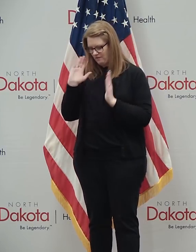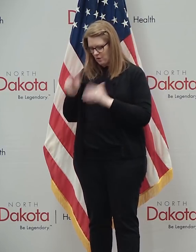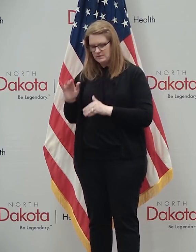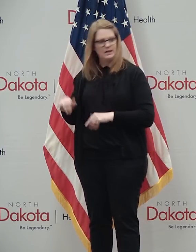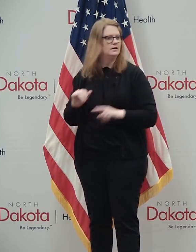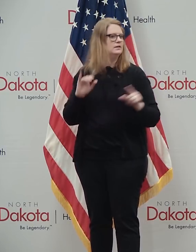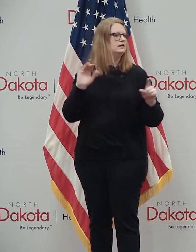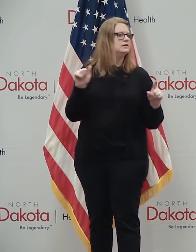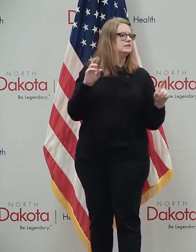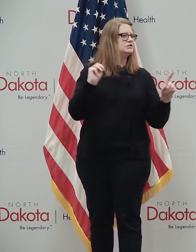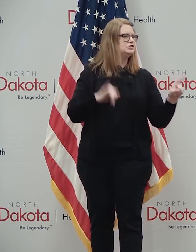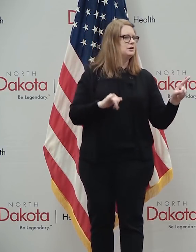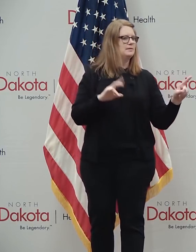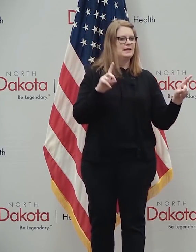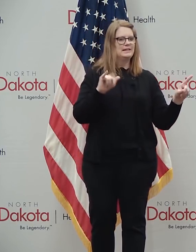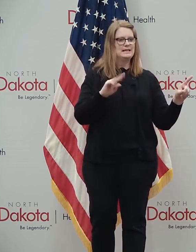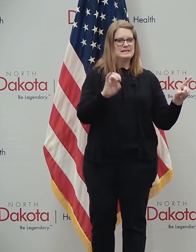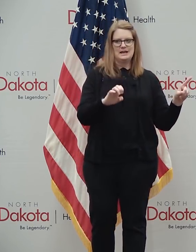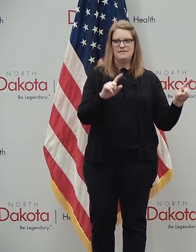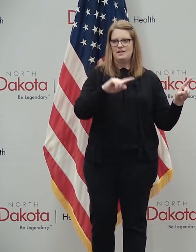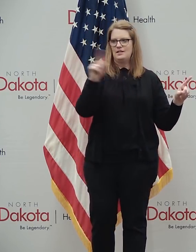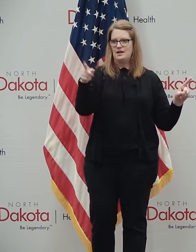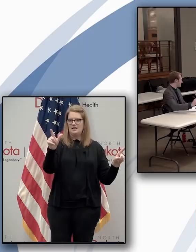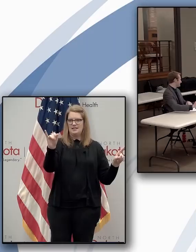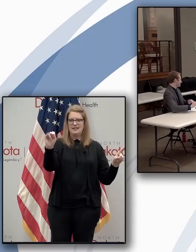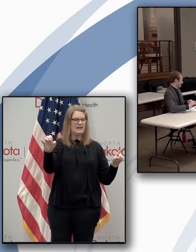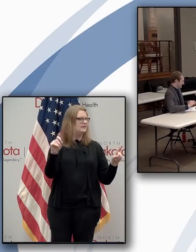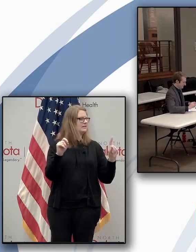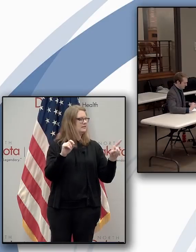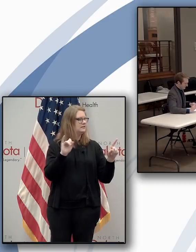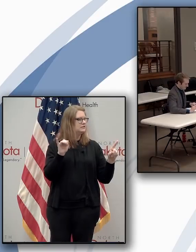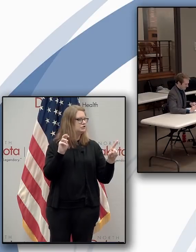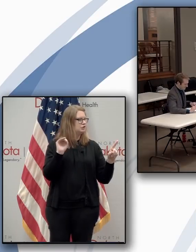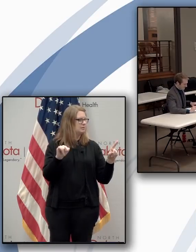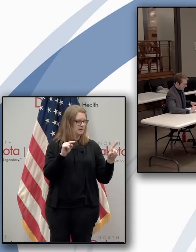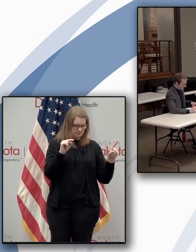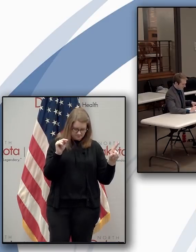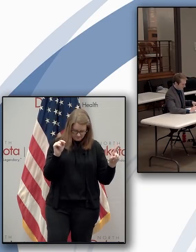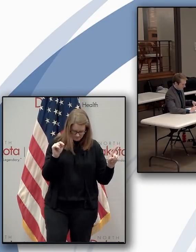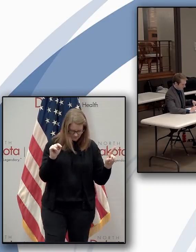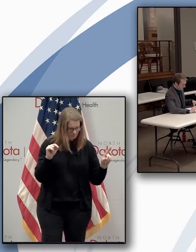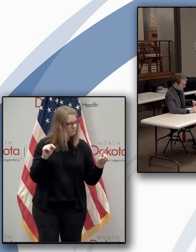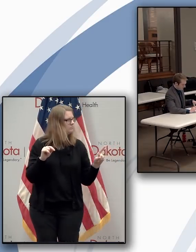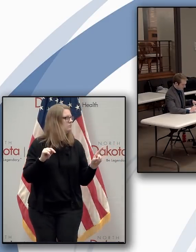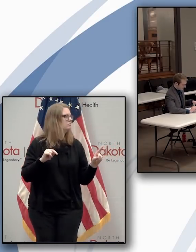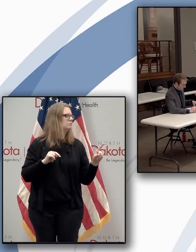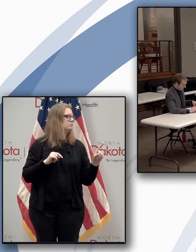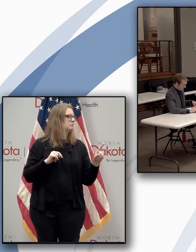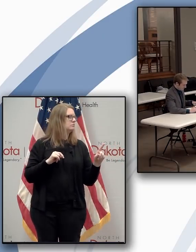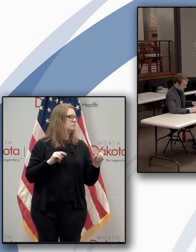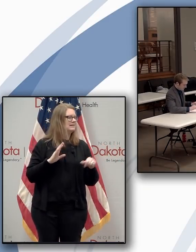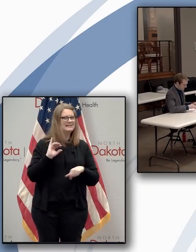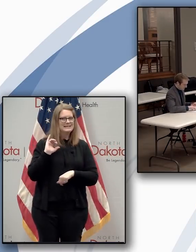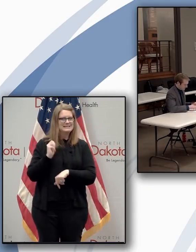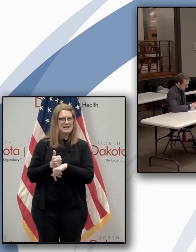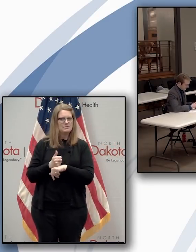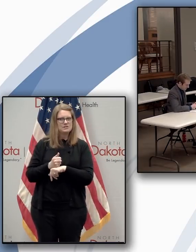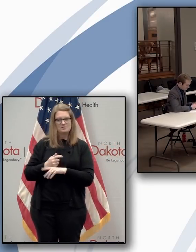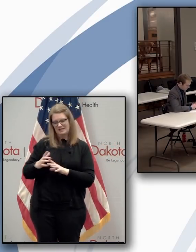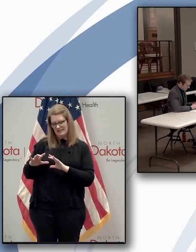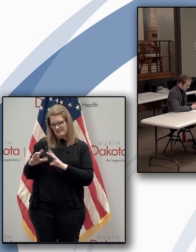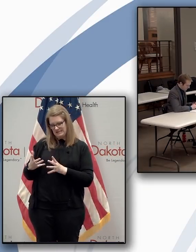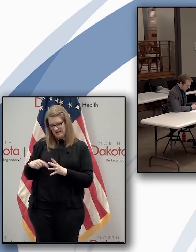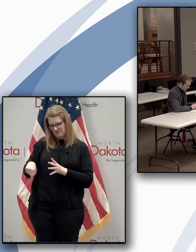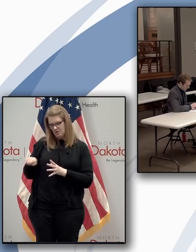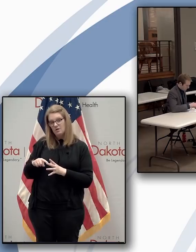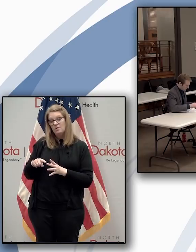Jeremy, and then Dave, and then Lane. So I'm wondering, does the establishment of this Red River Task Force make testing